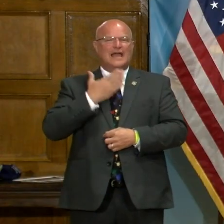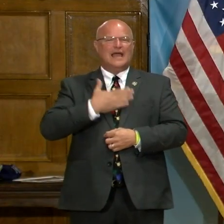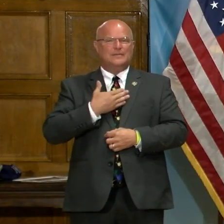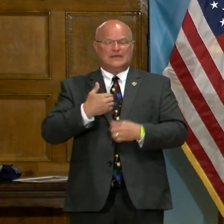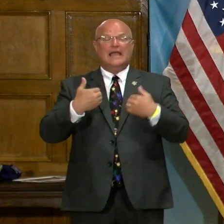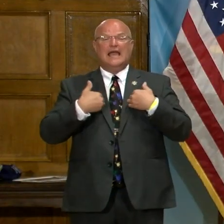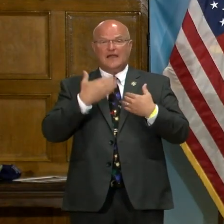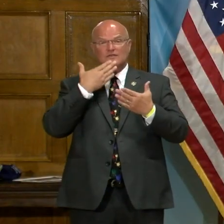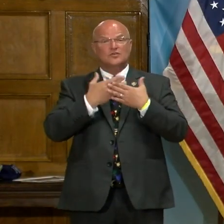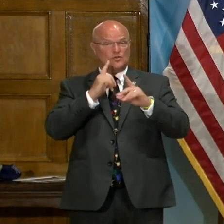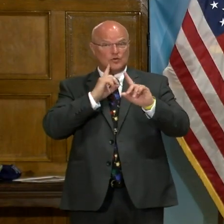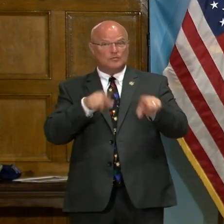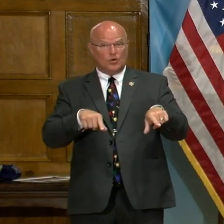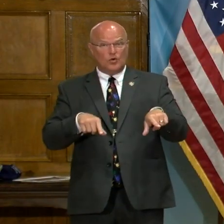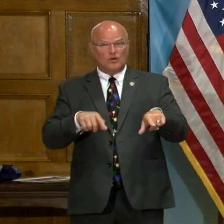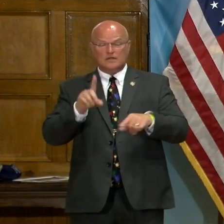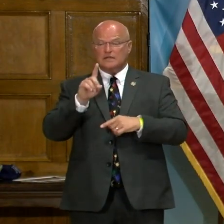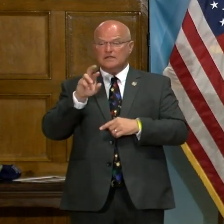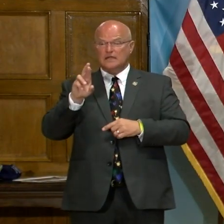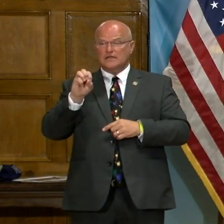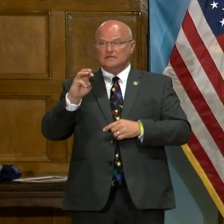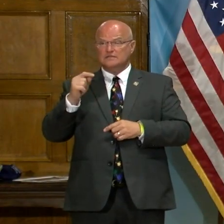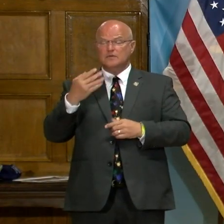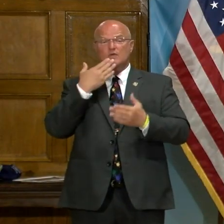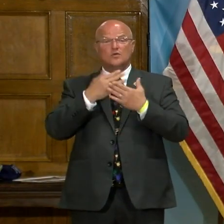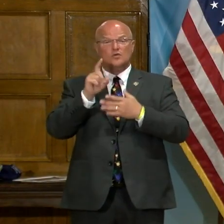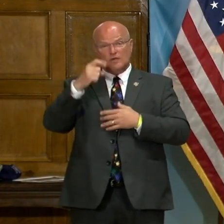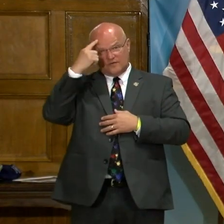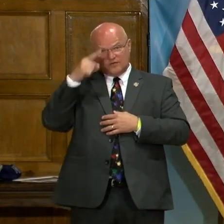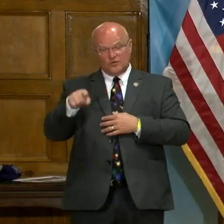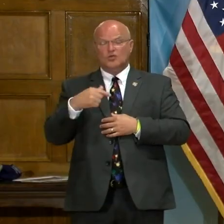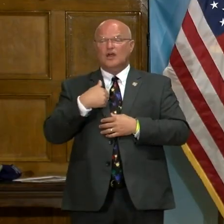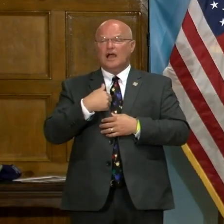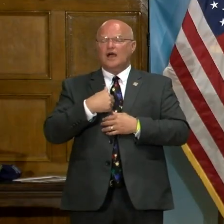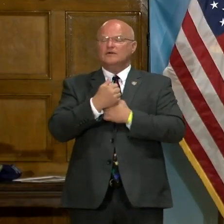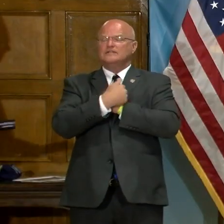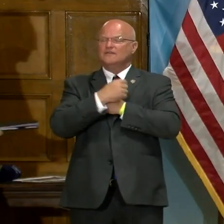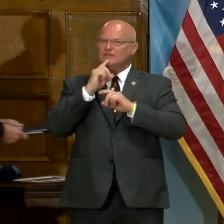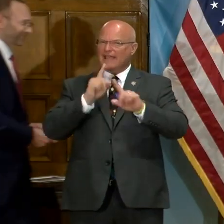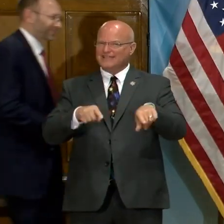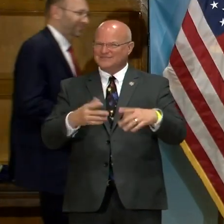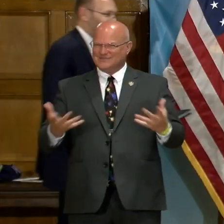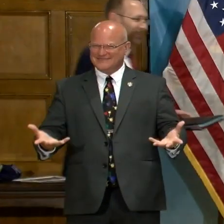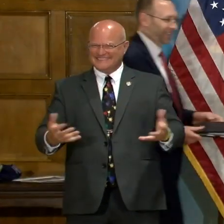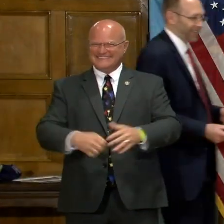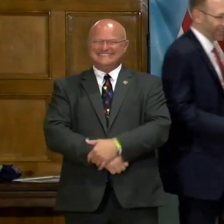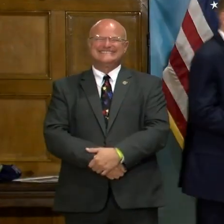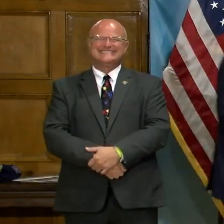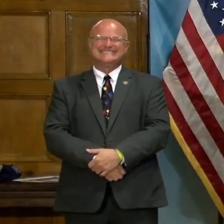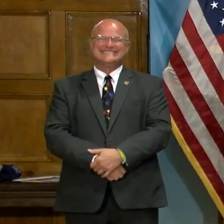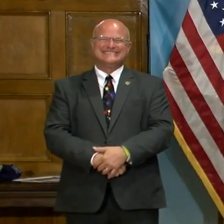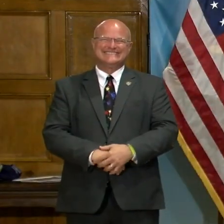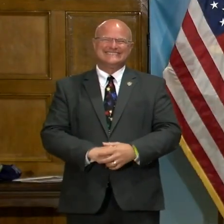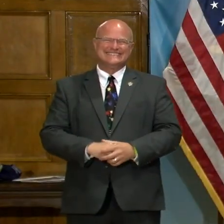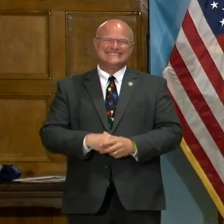that we did have that good report. And Dr. Smith, there's a very good question for you that I would love for you to answer.